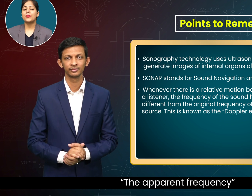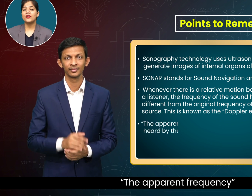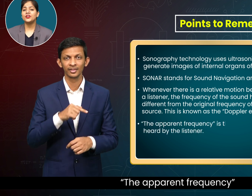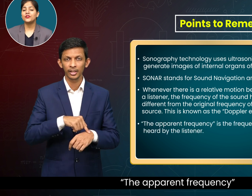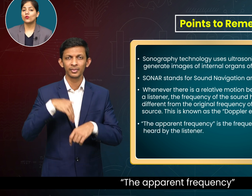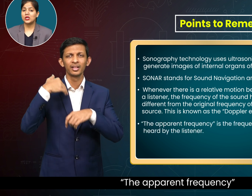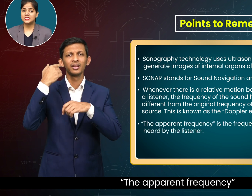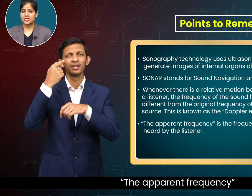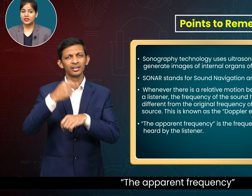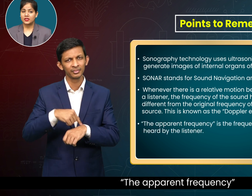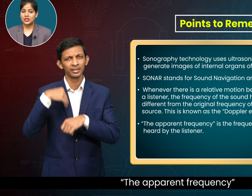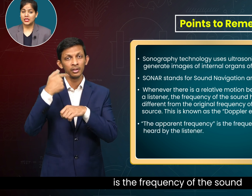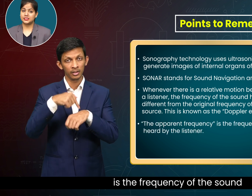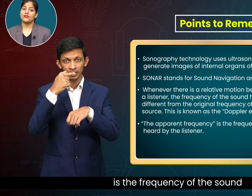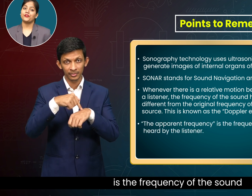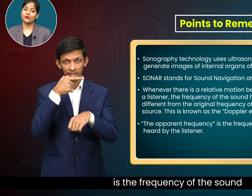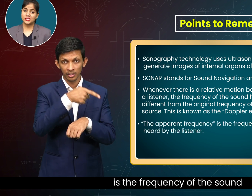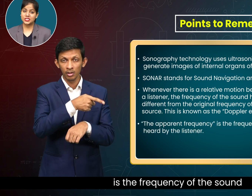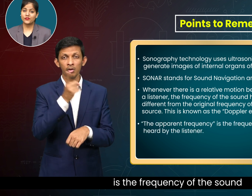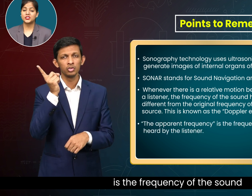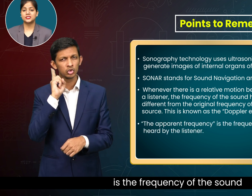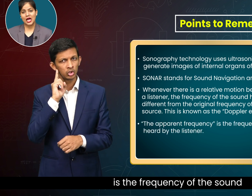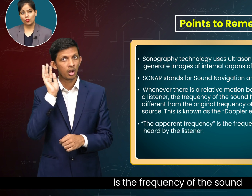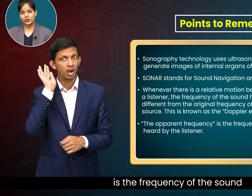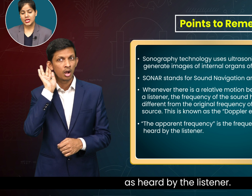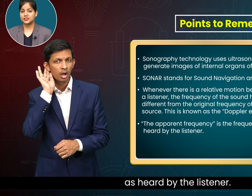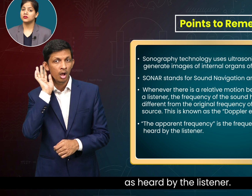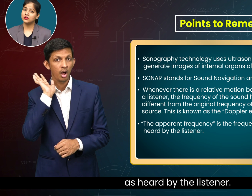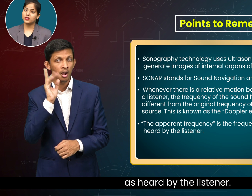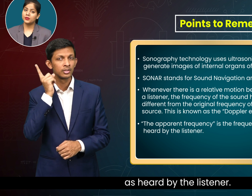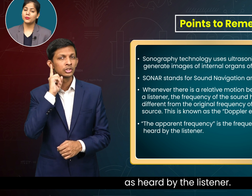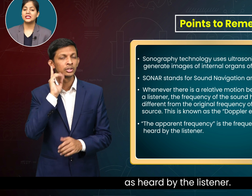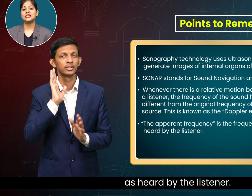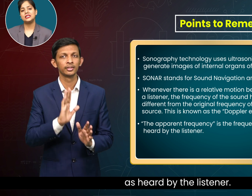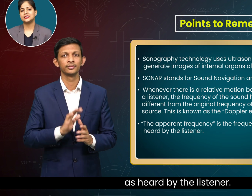The apparent frequency is the frequency of the sound as